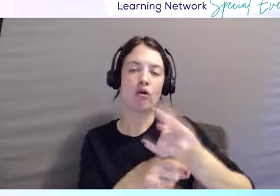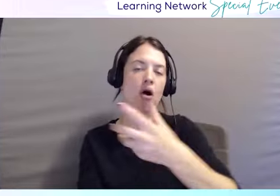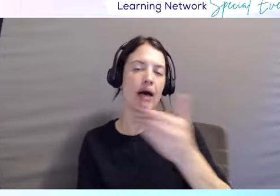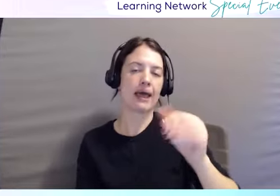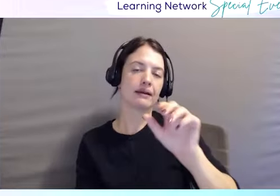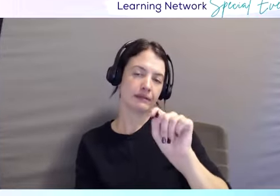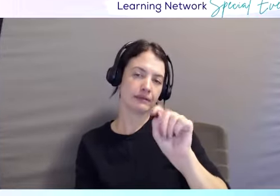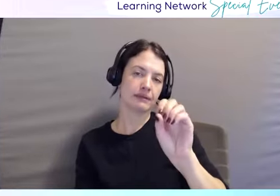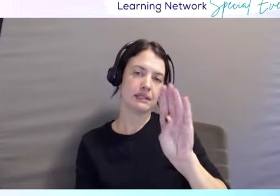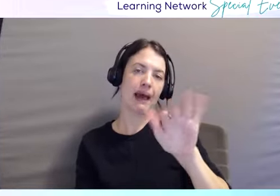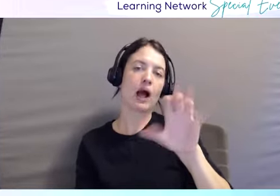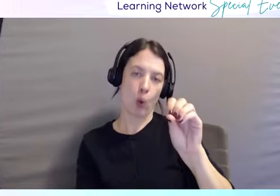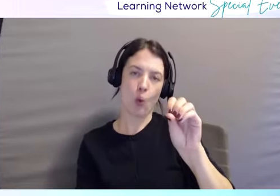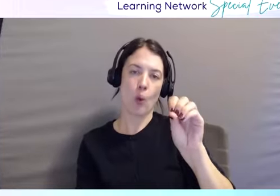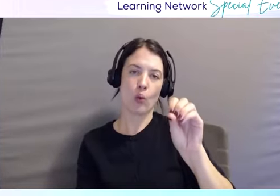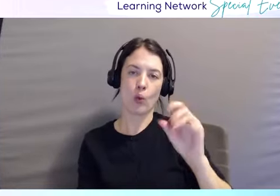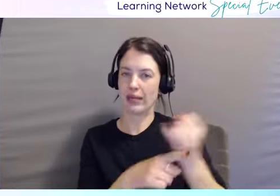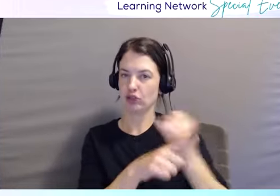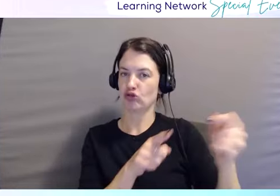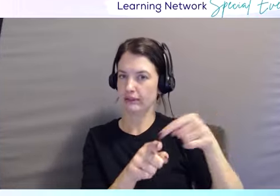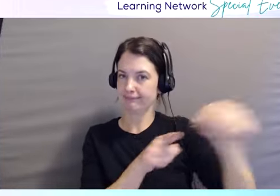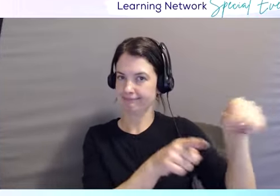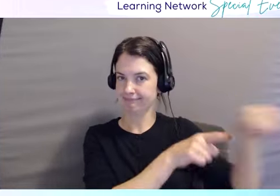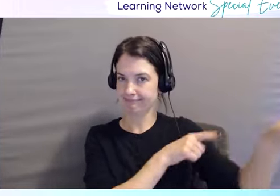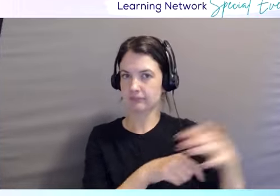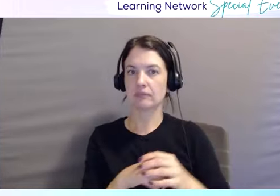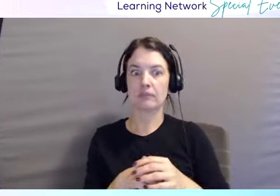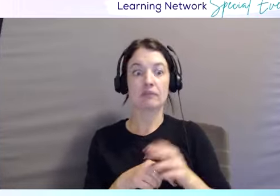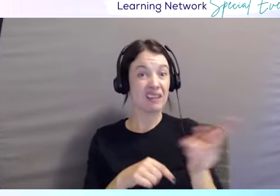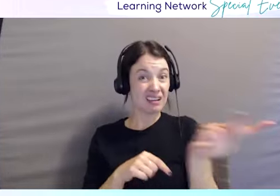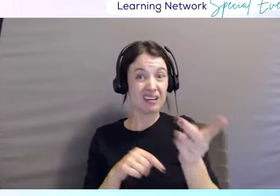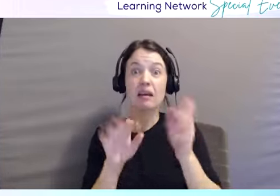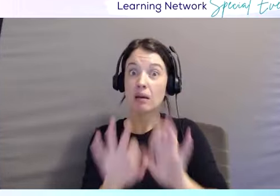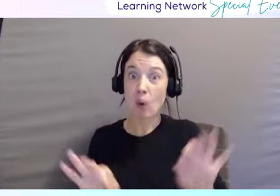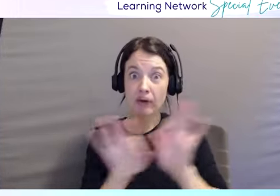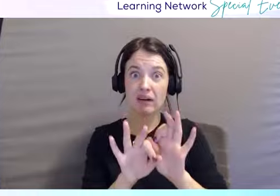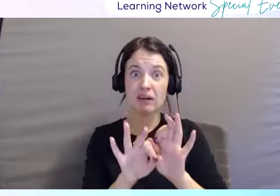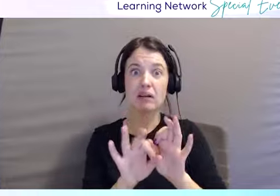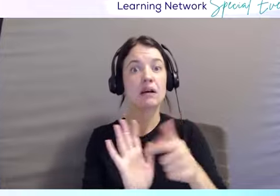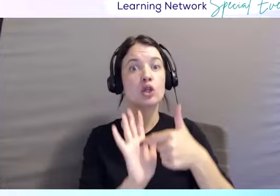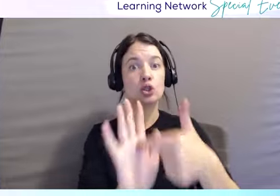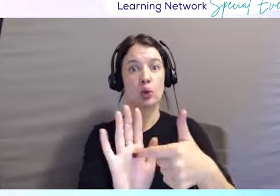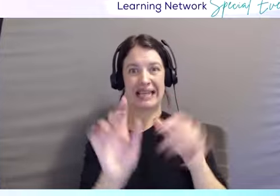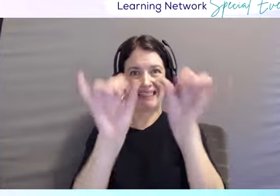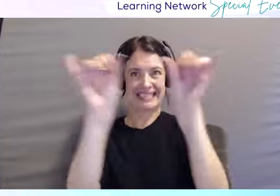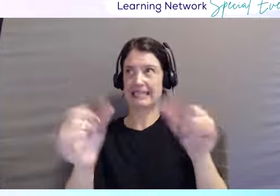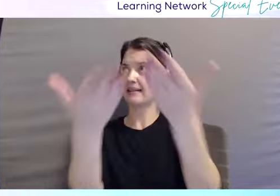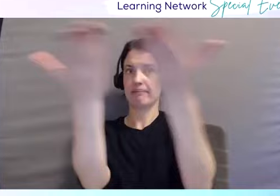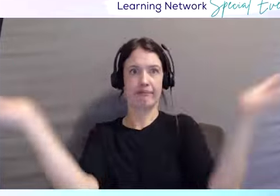So this is important because this gets at those systematic practices that we often don't